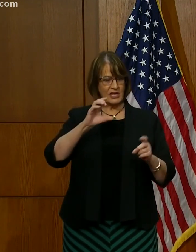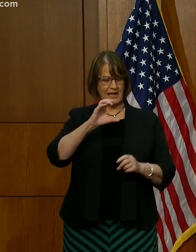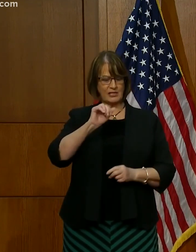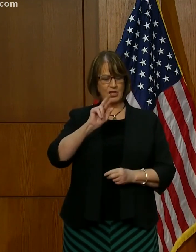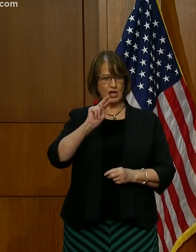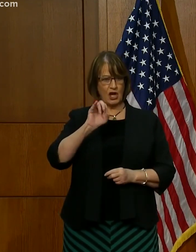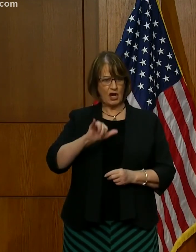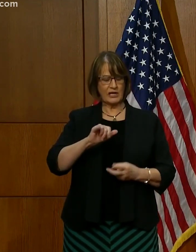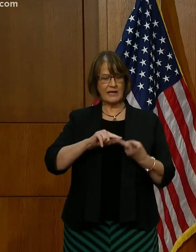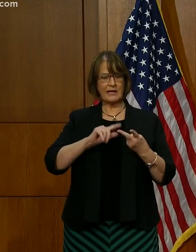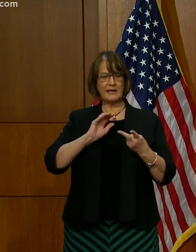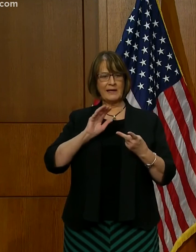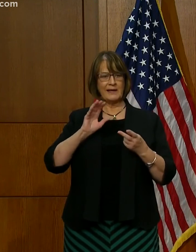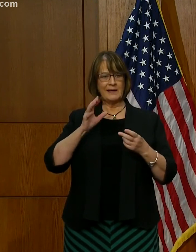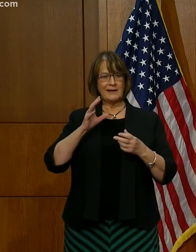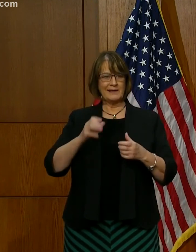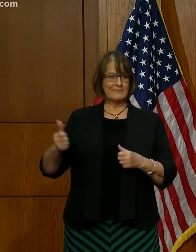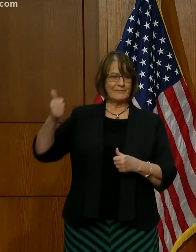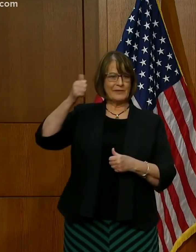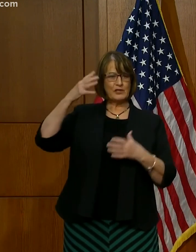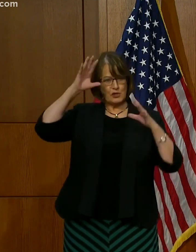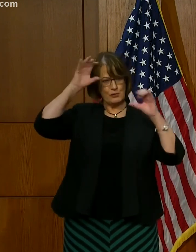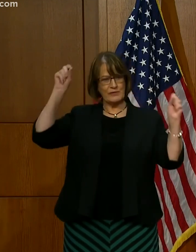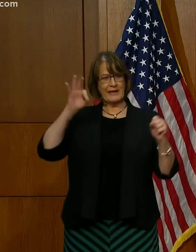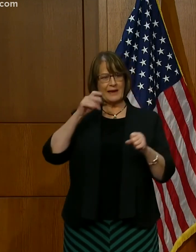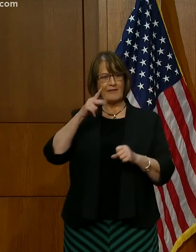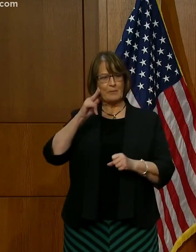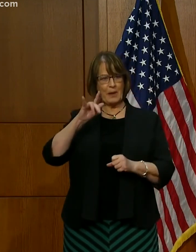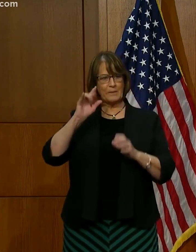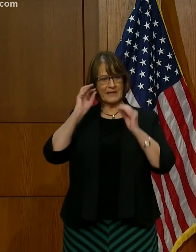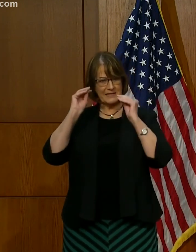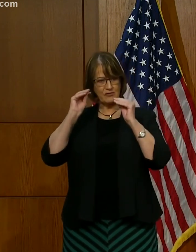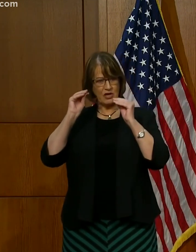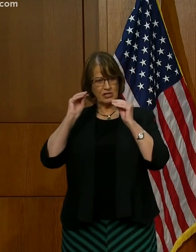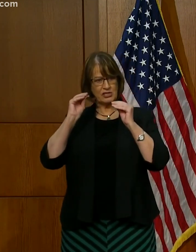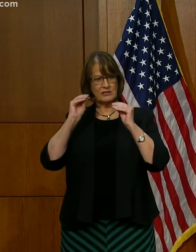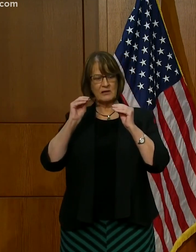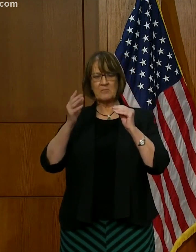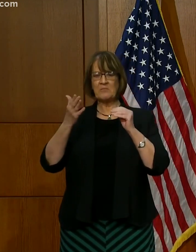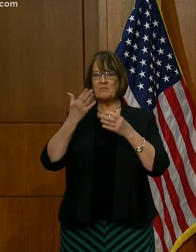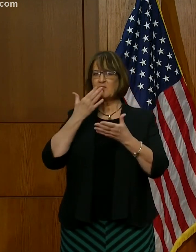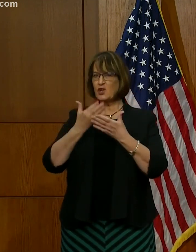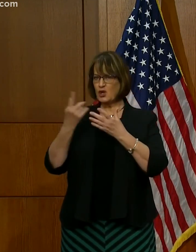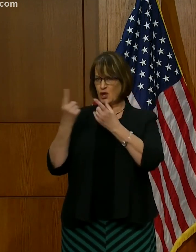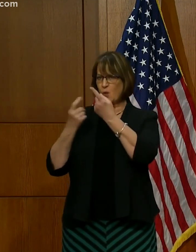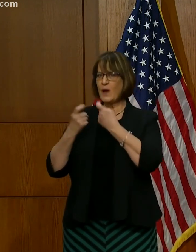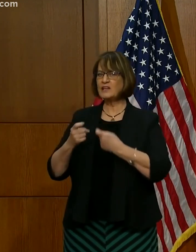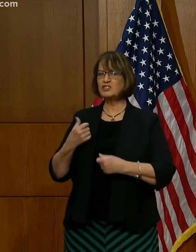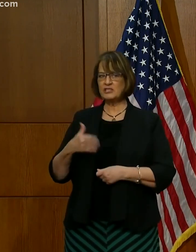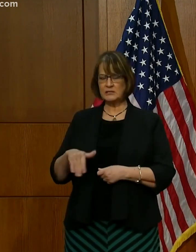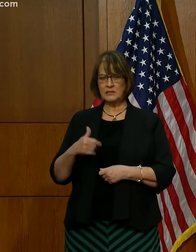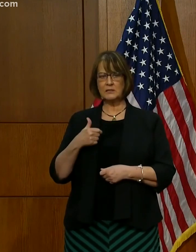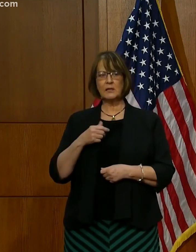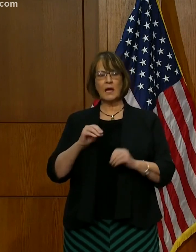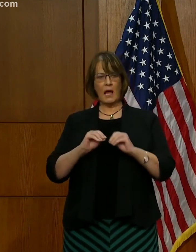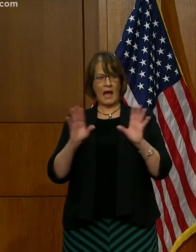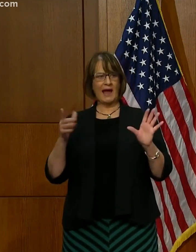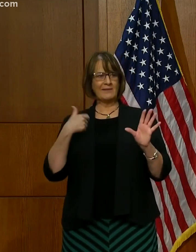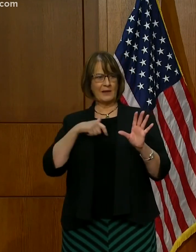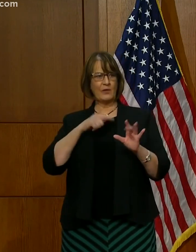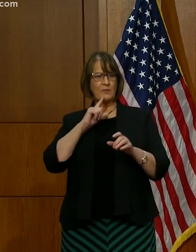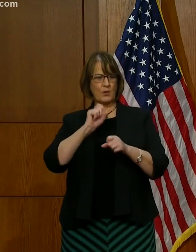then our Superintendent of Public Instruction. And there were questions. They were good questions. Obviously, we've been working